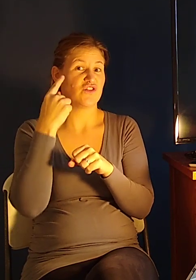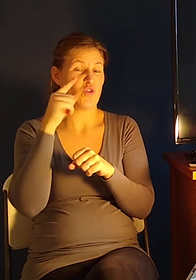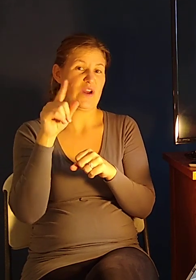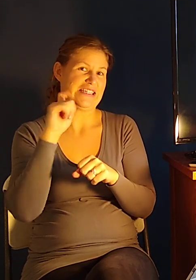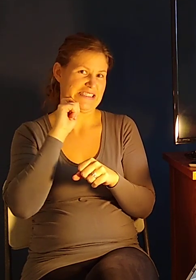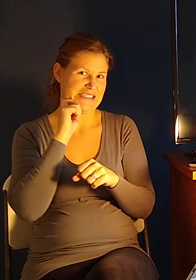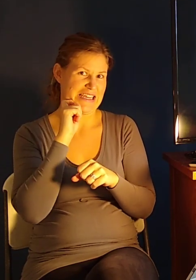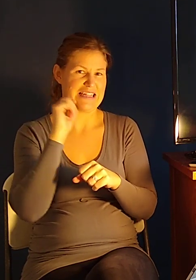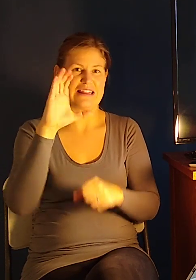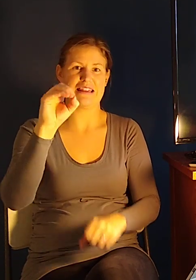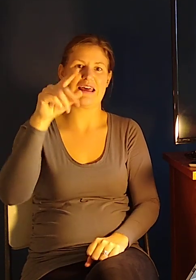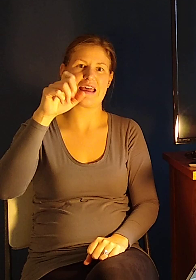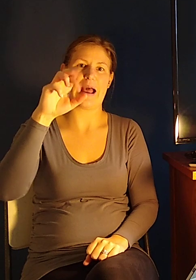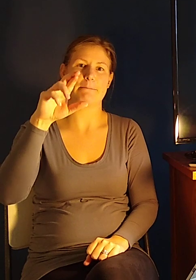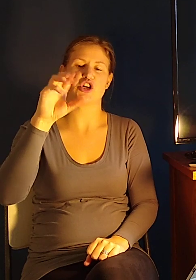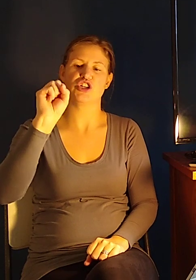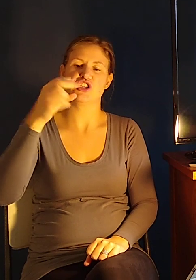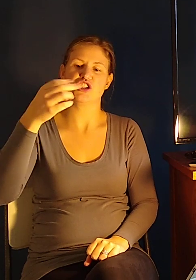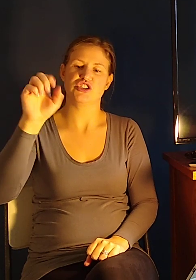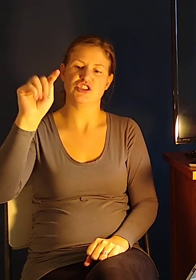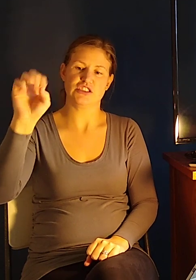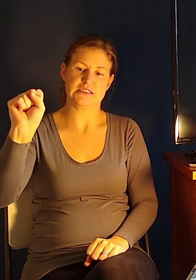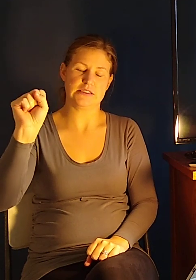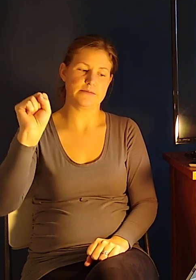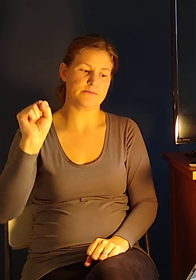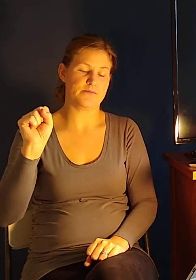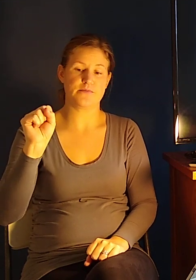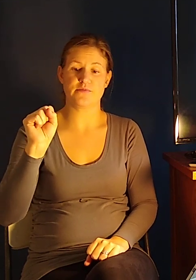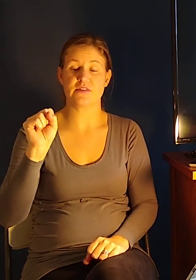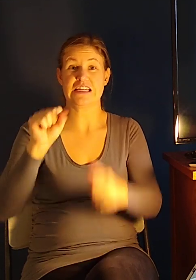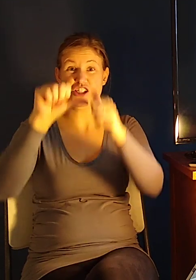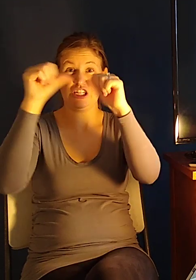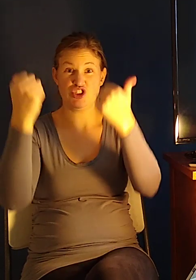the copper sheets. The shaping of the copper